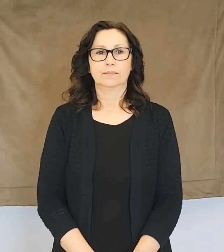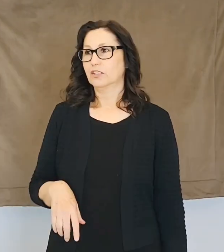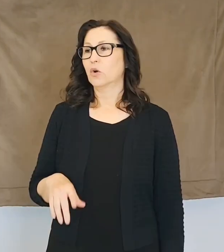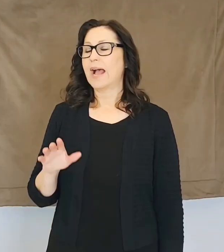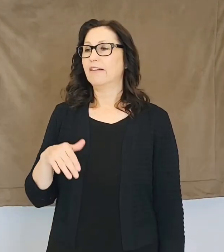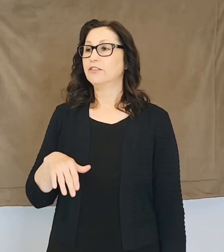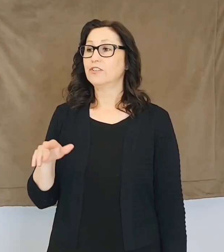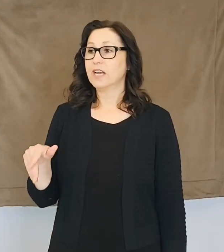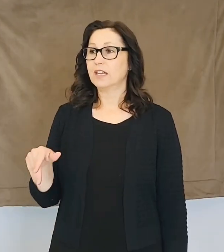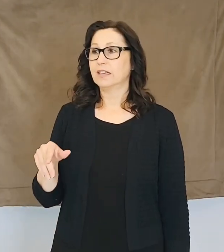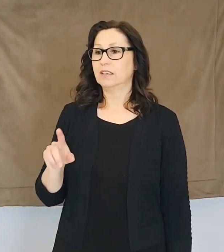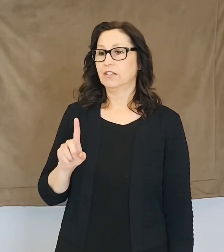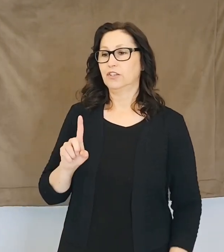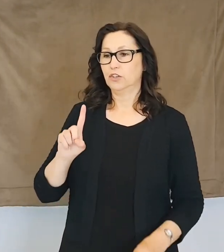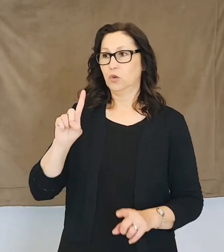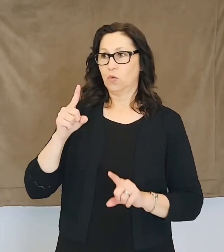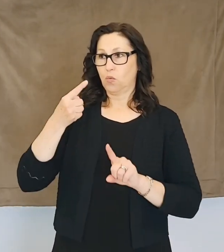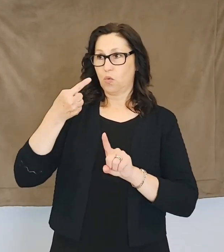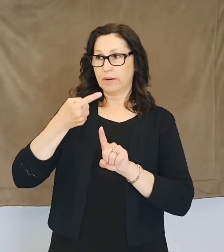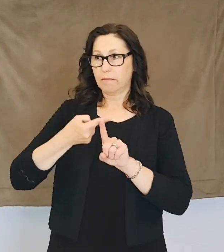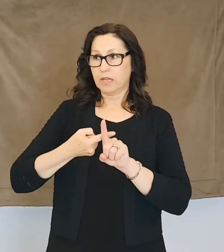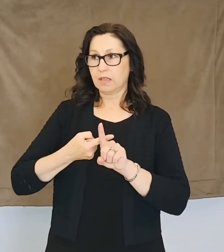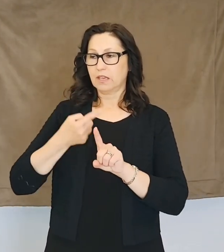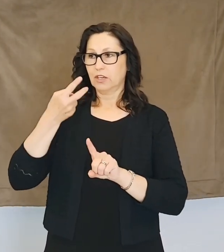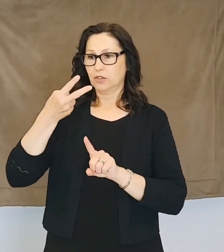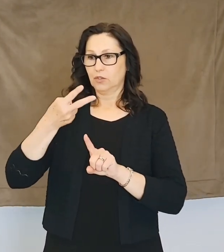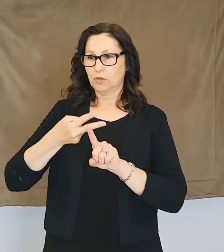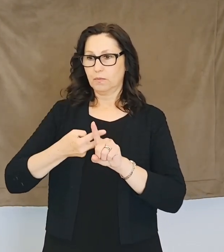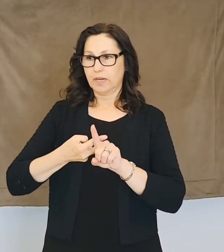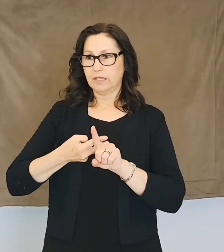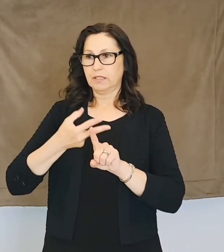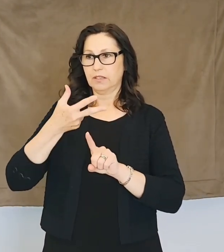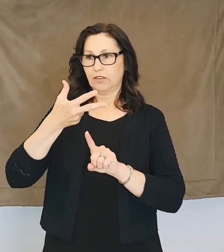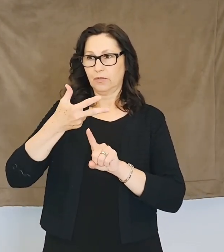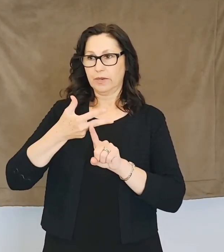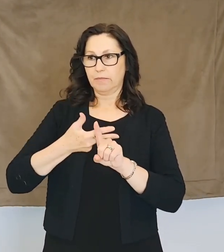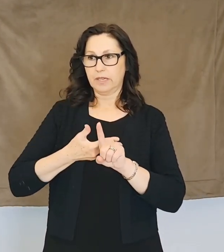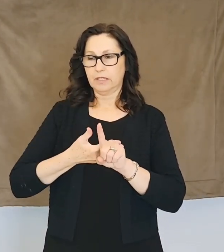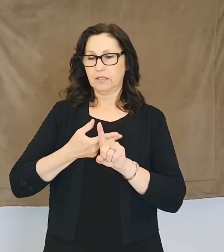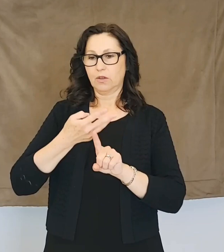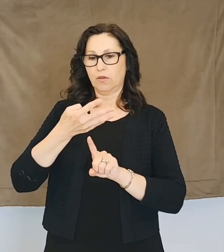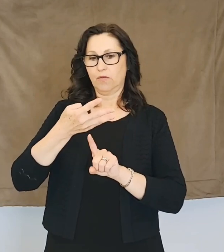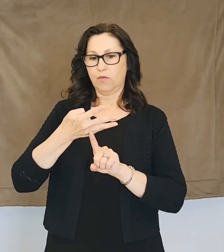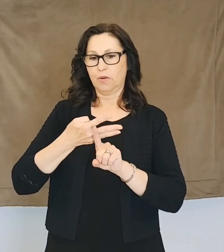So after 9, you do 1 month, 2 months, 3 months,